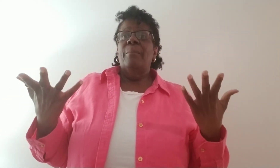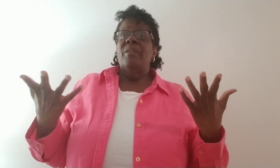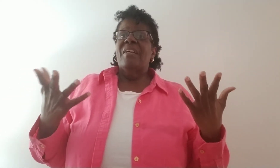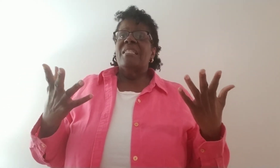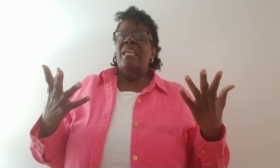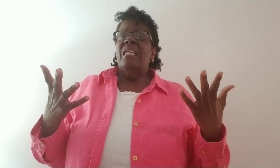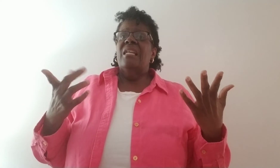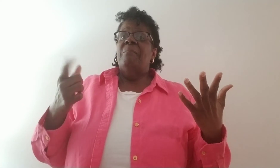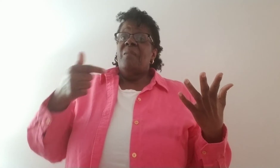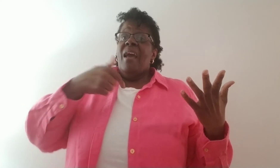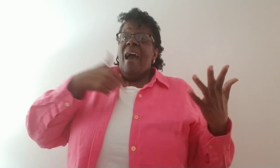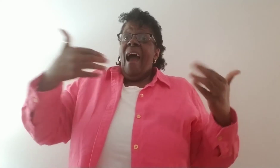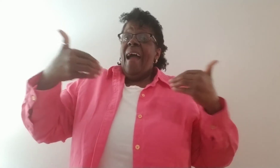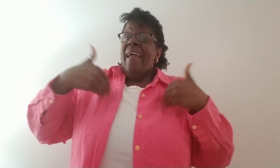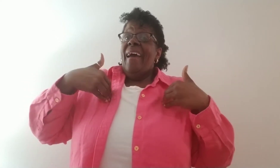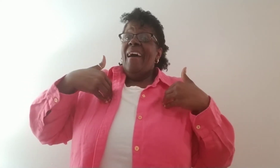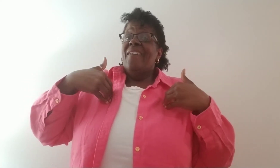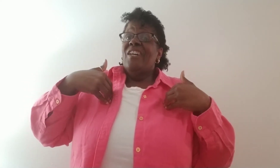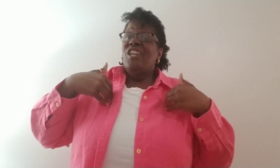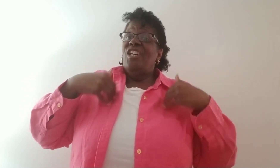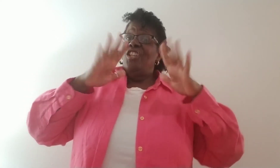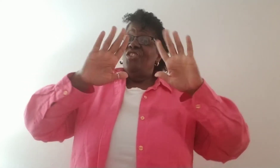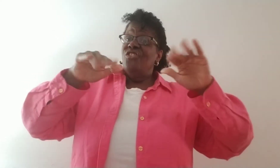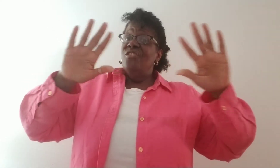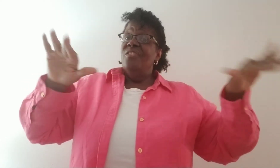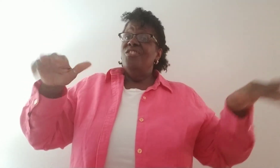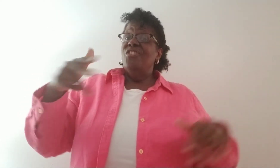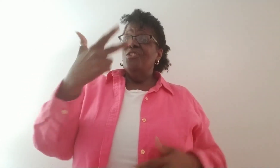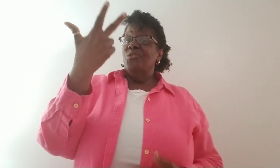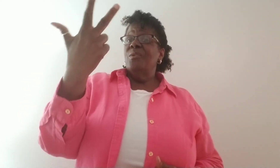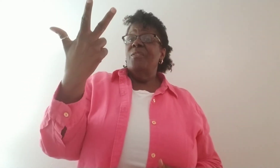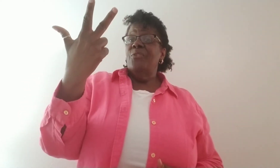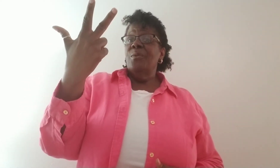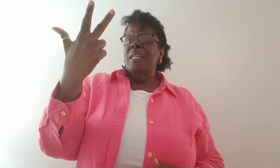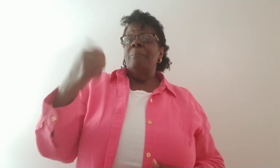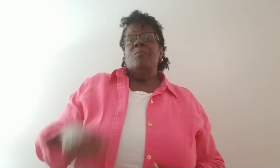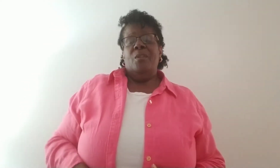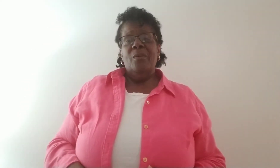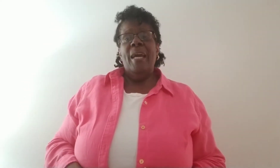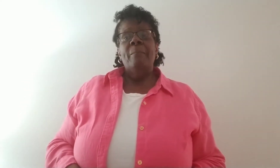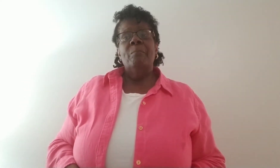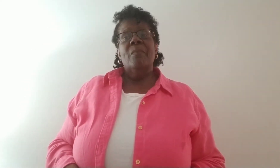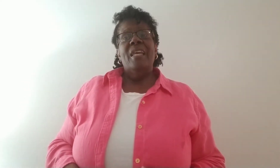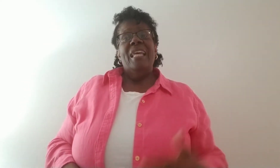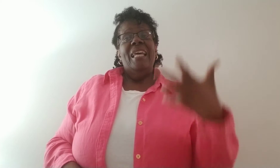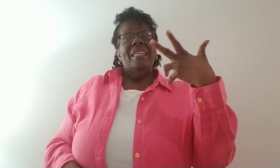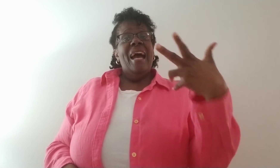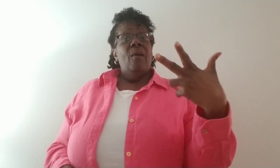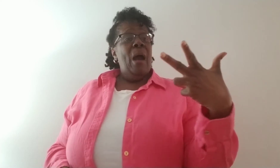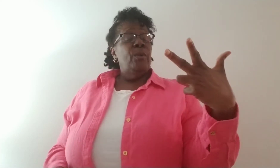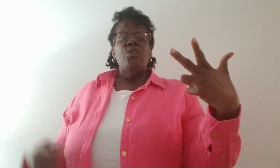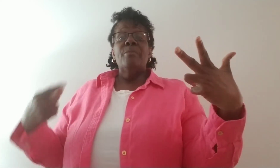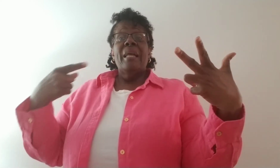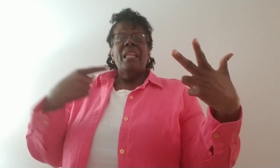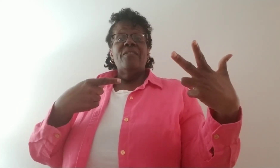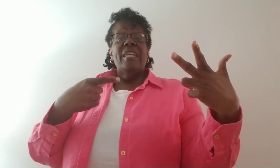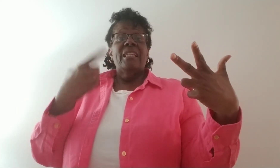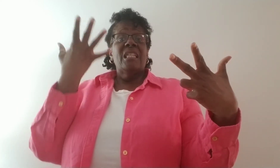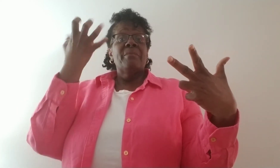if I said, I have children three, okay? Now, I will use my left hand because my